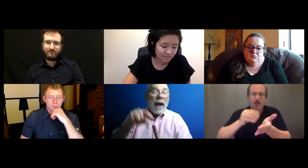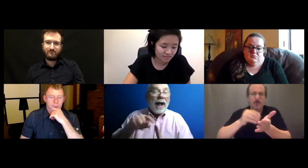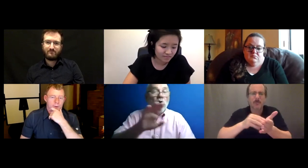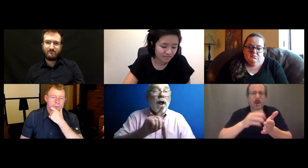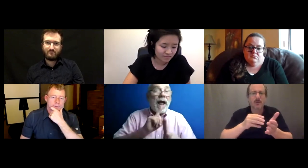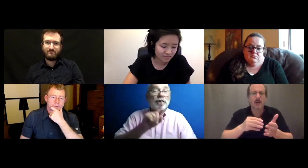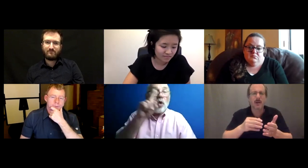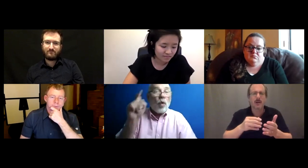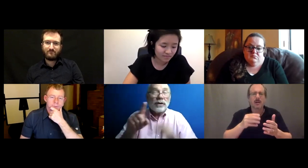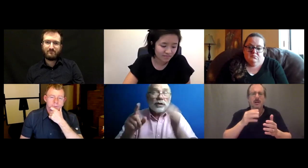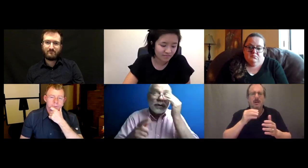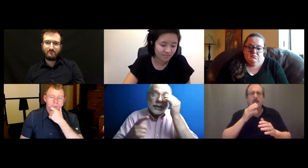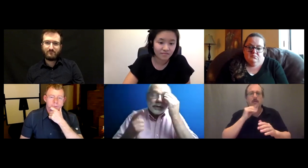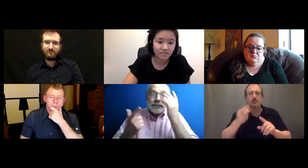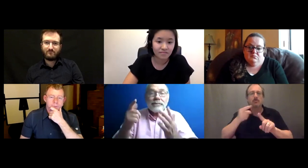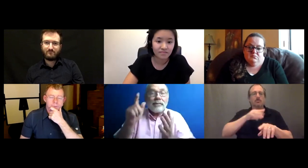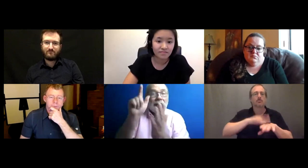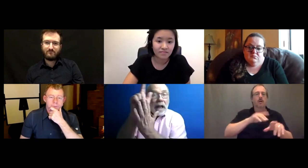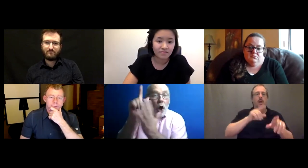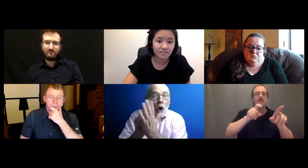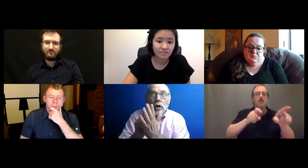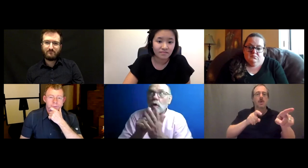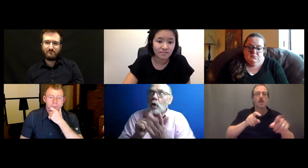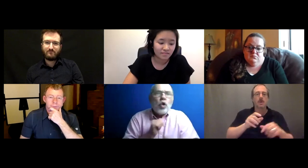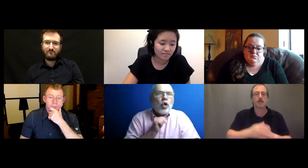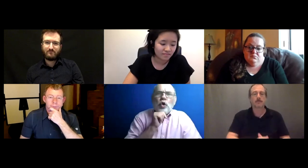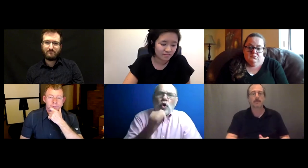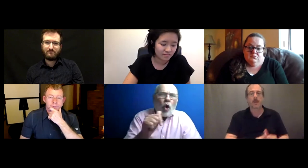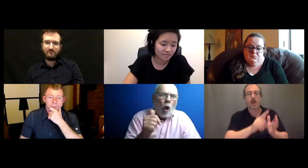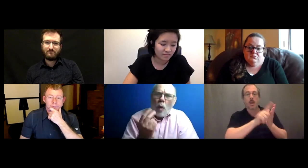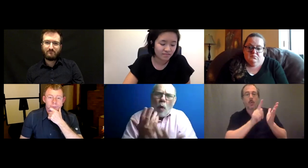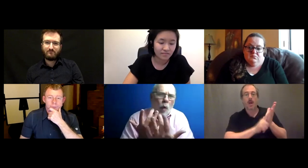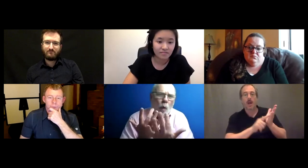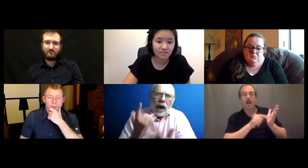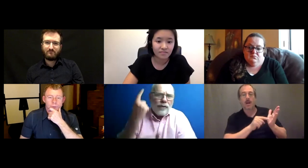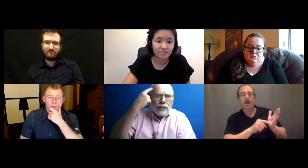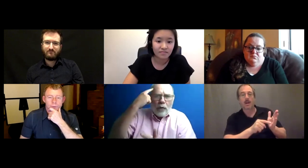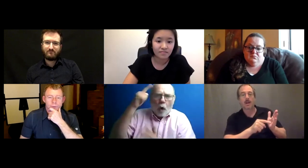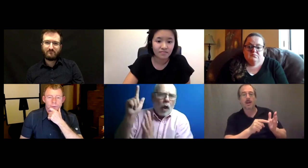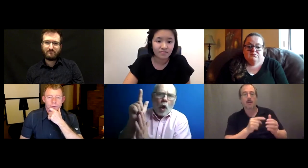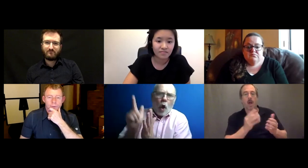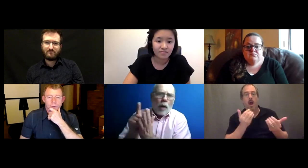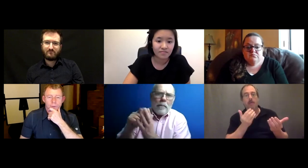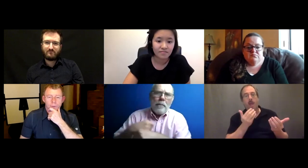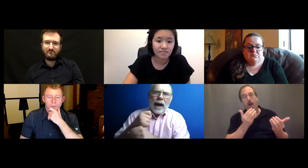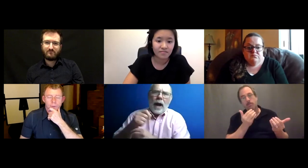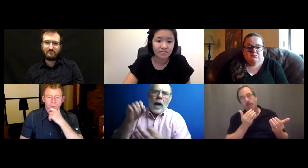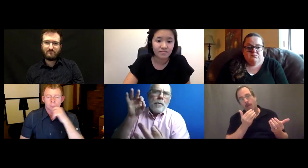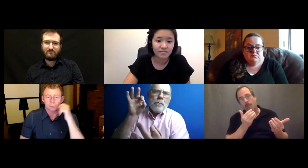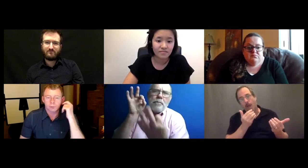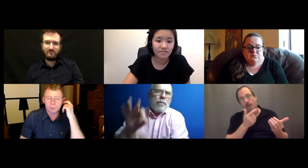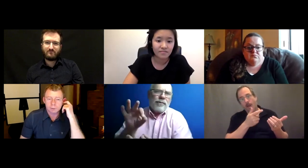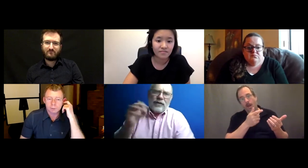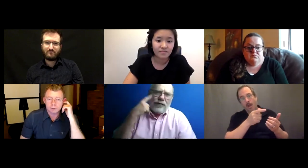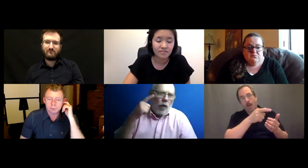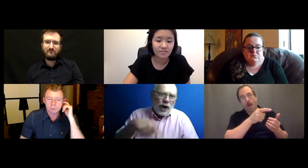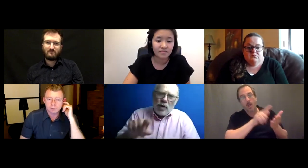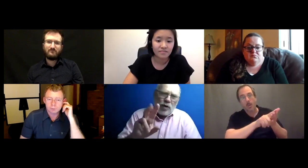make a difference. And I wanted to go back to answering that first question. Legislation is not something that we need to wait for.